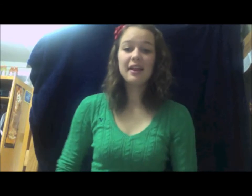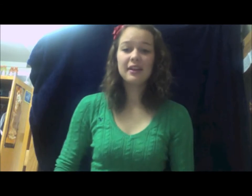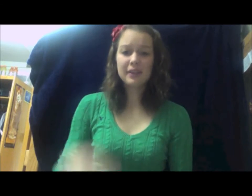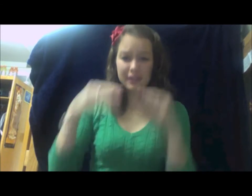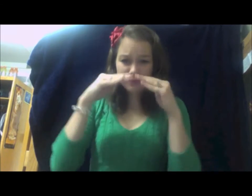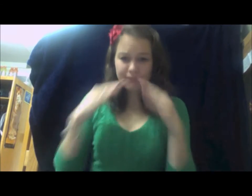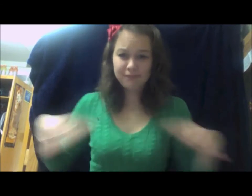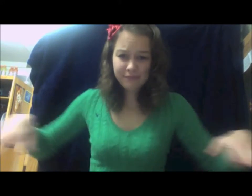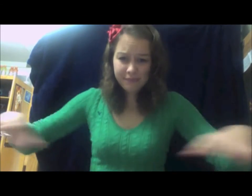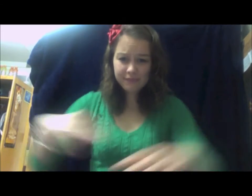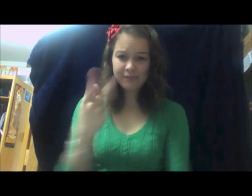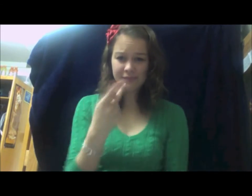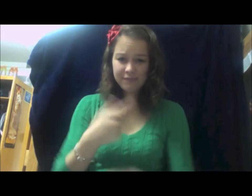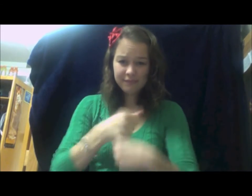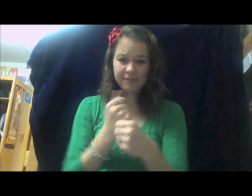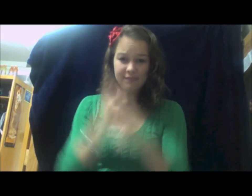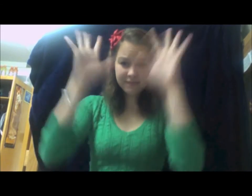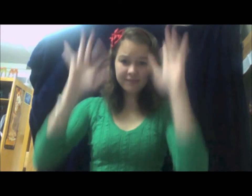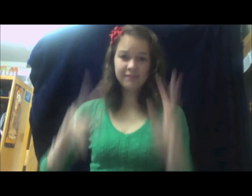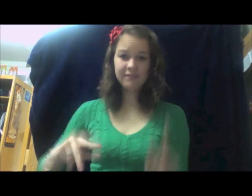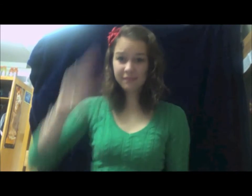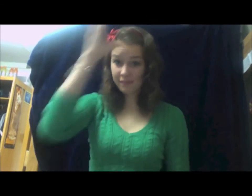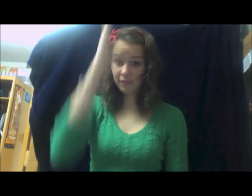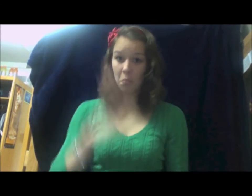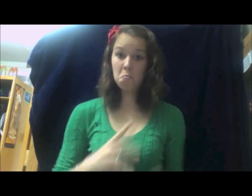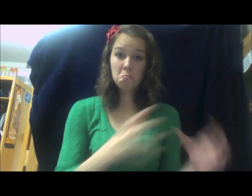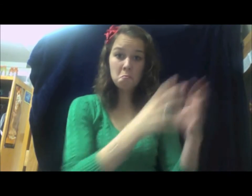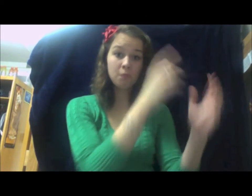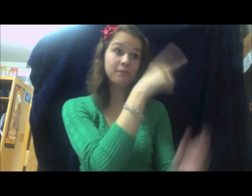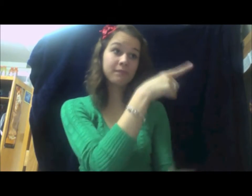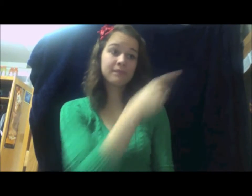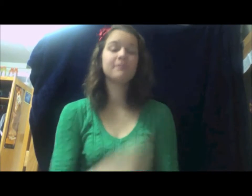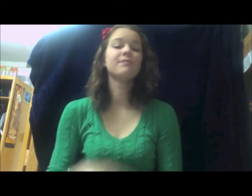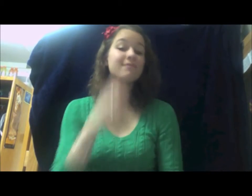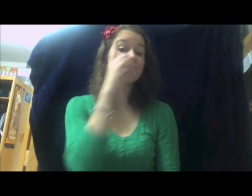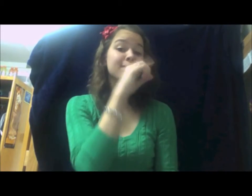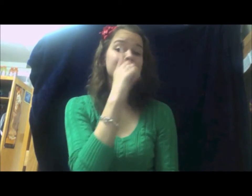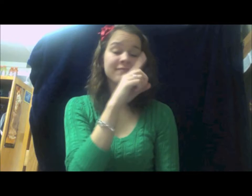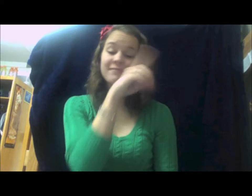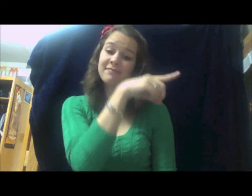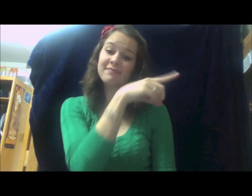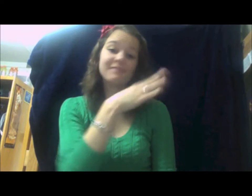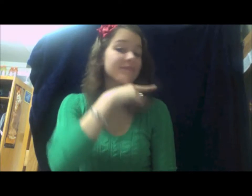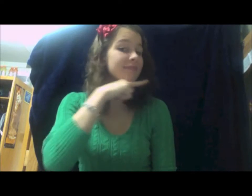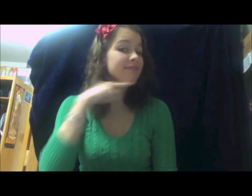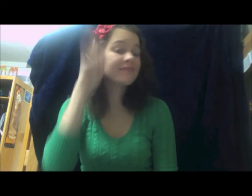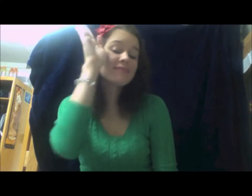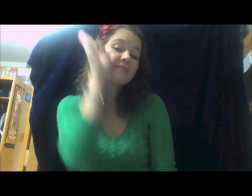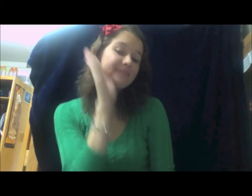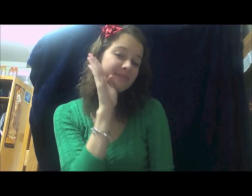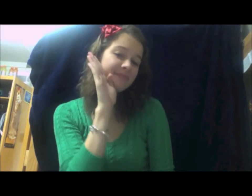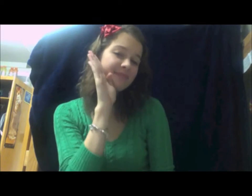In the mountains, we can build a school band. We can pretend that he wants to drown.